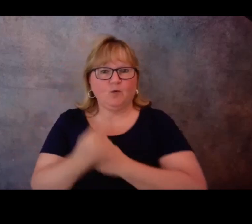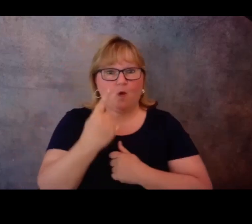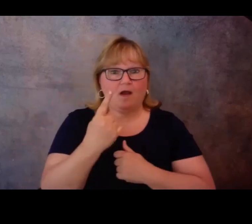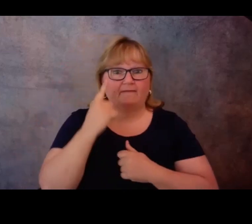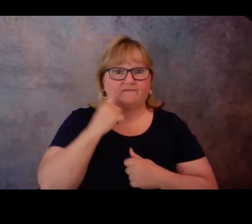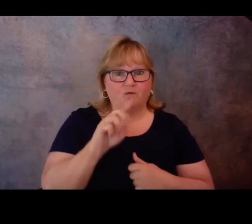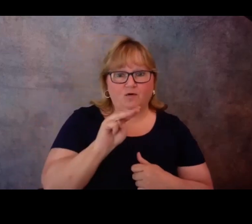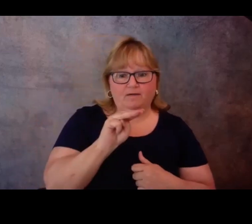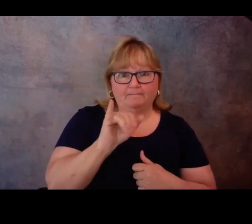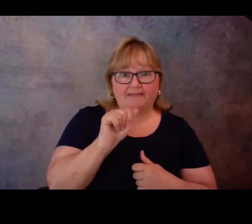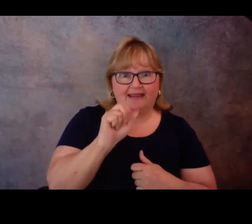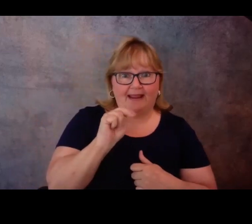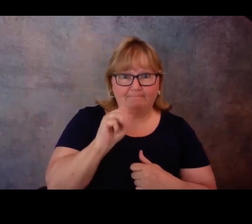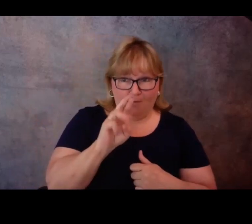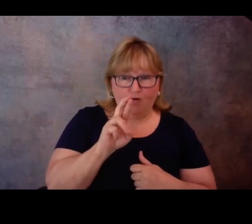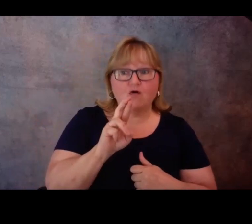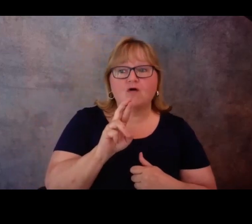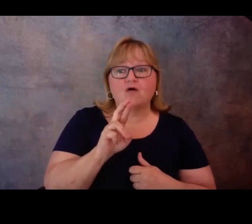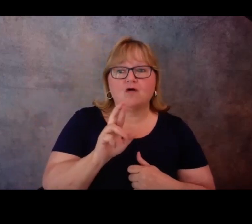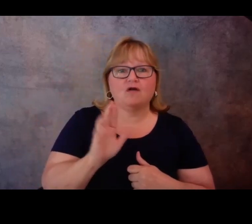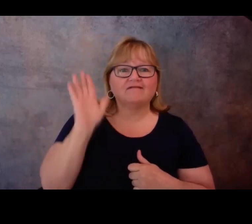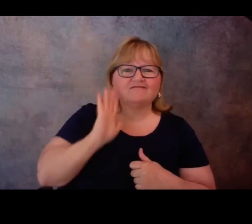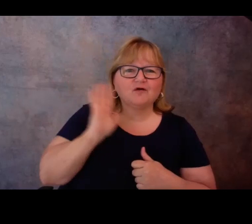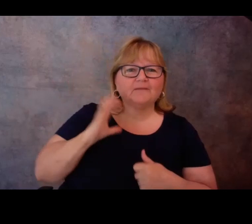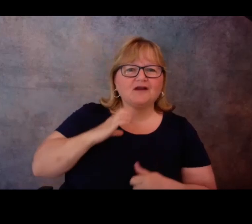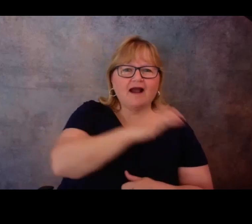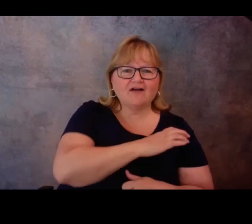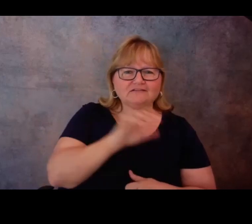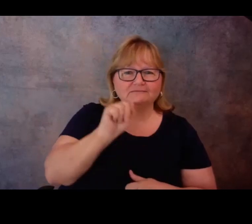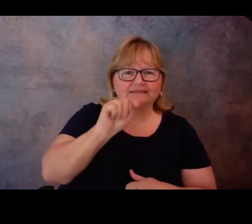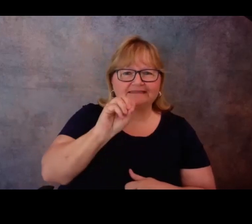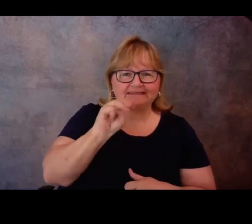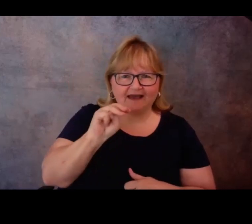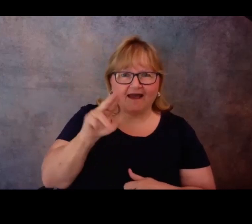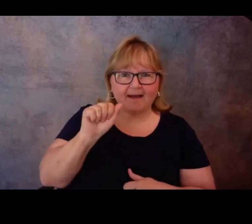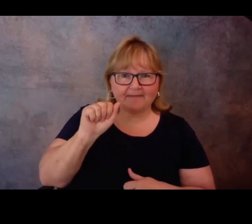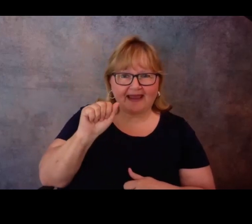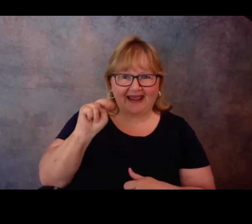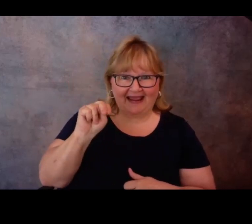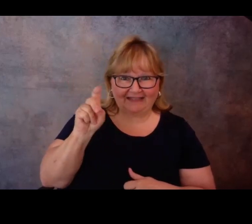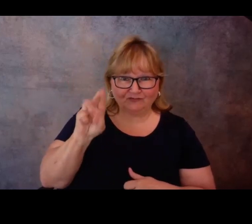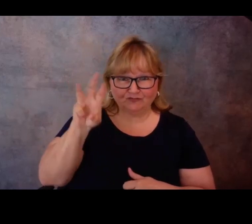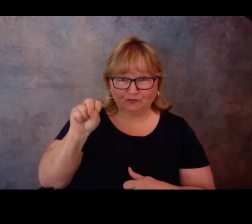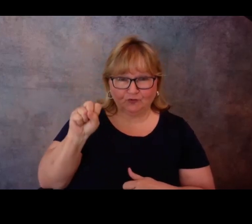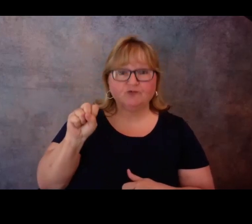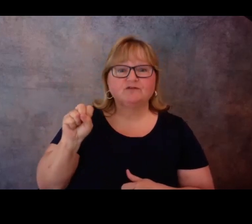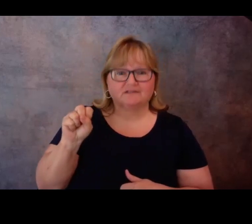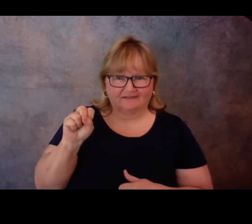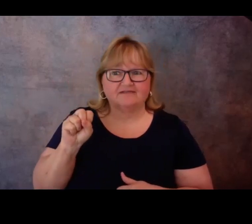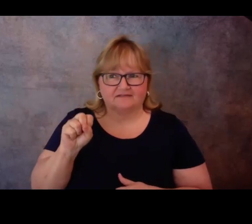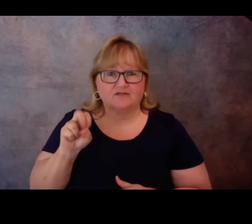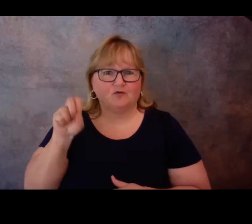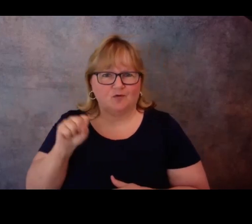US Congressman, Tom Andrews, who does an absolutely fabulous job. And he himself